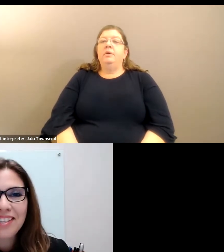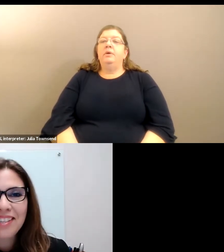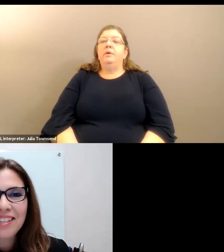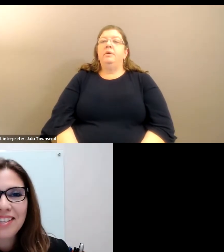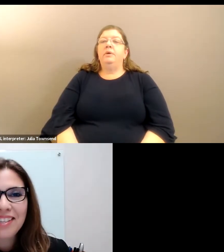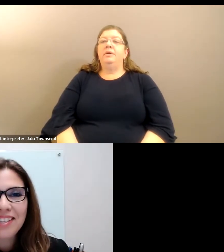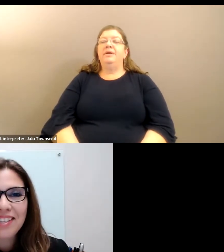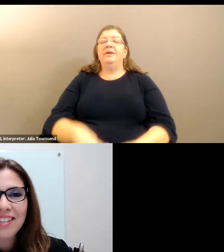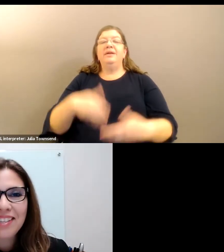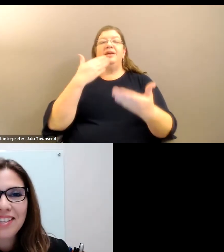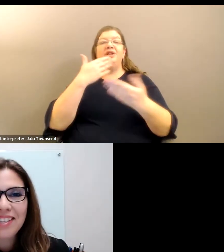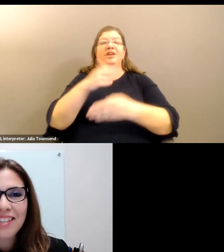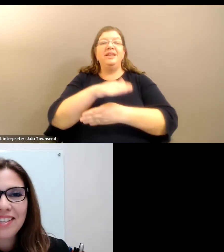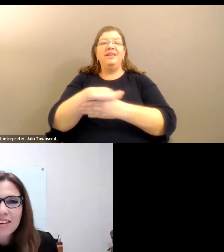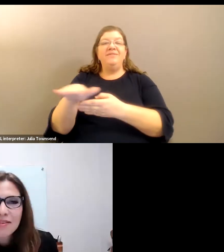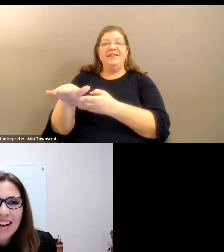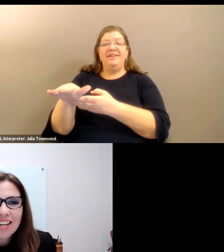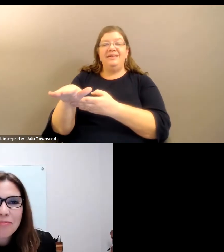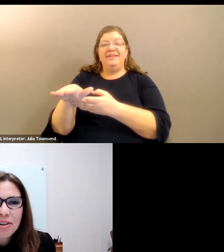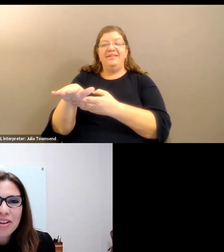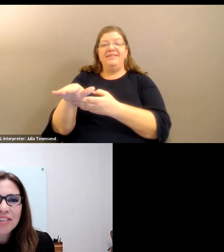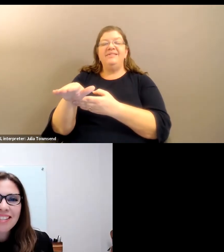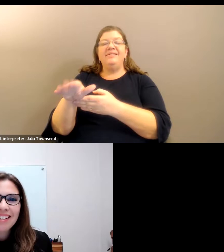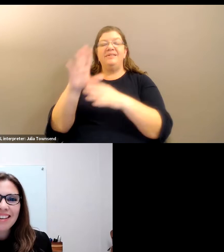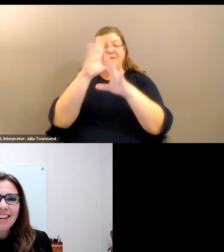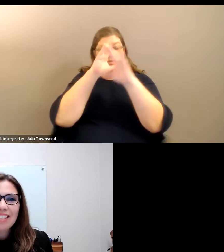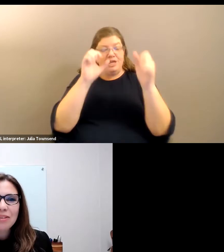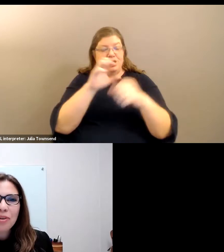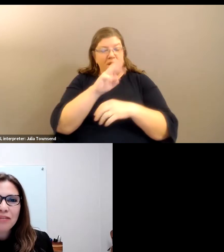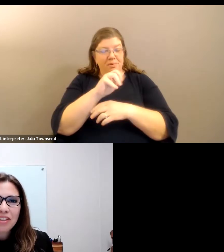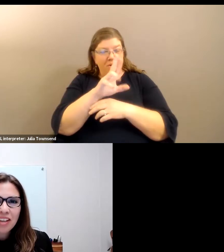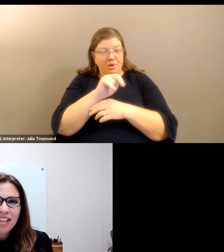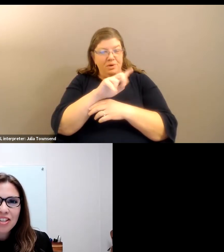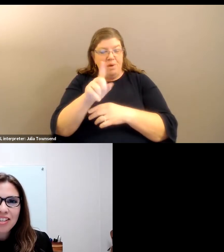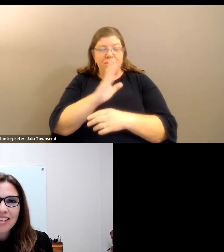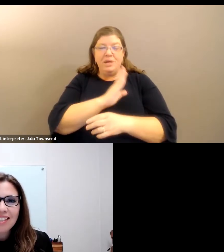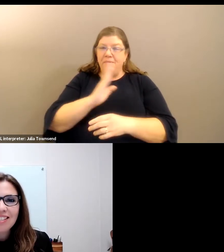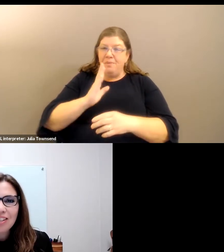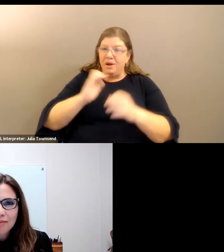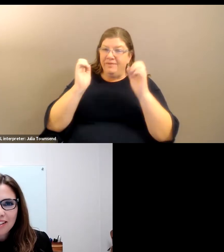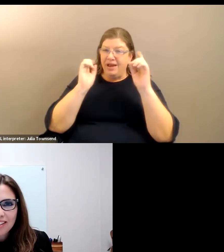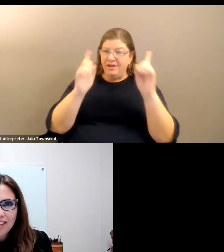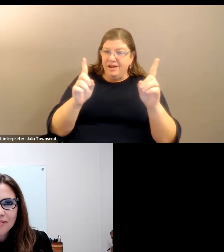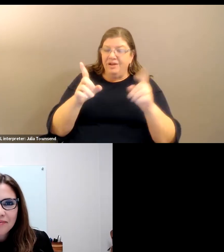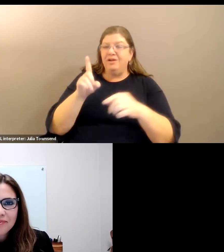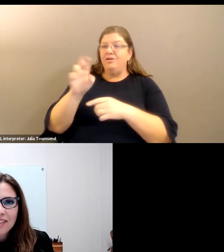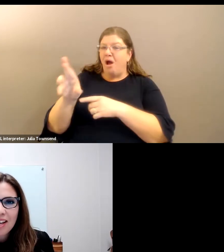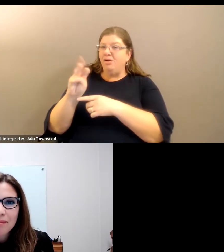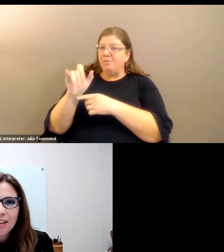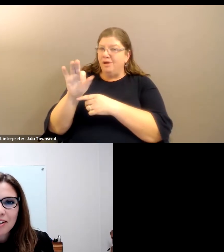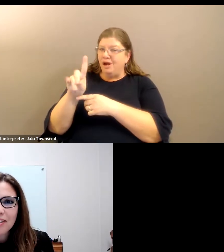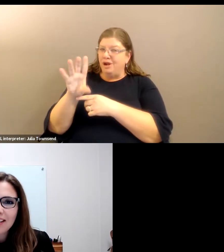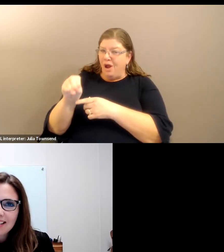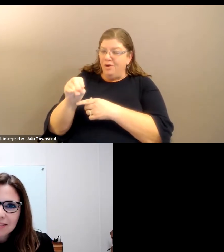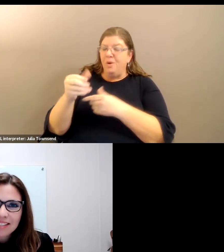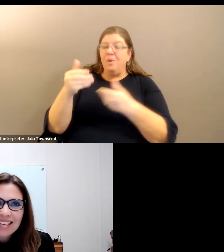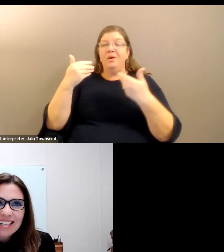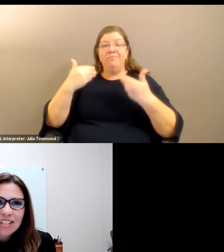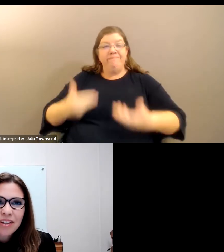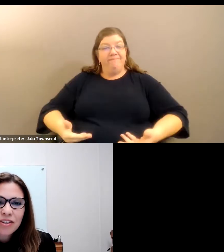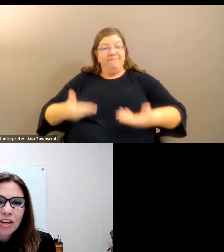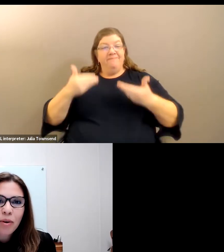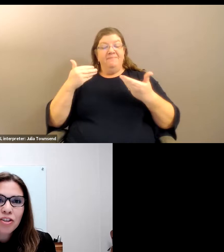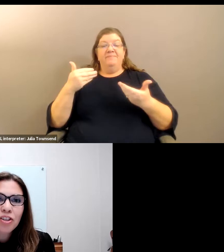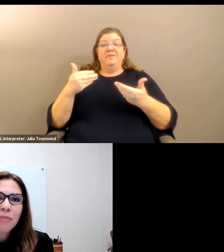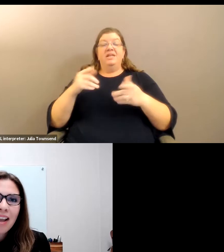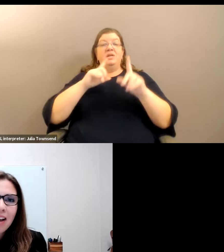Good evening, President Munoz and Board of Education and Dr. Maldonado. I'm here